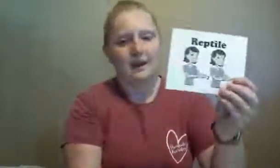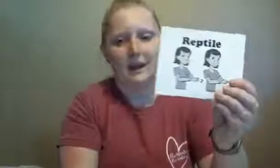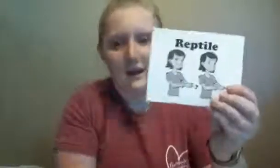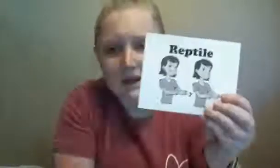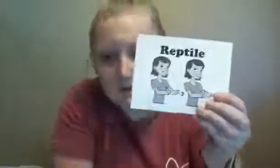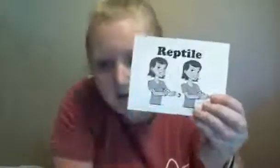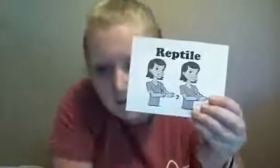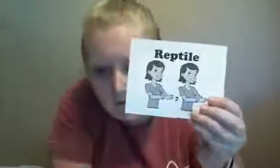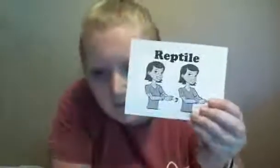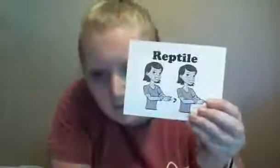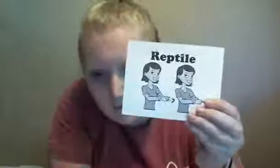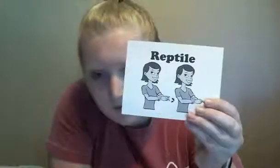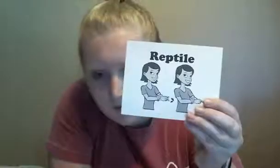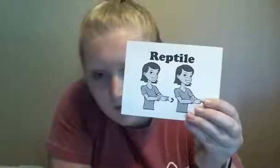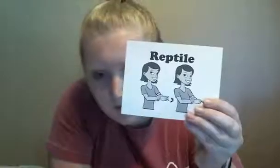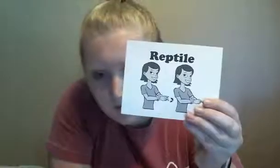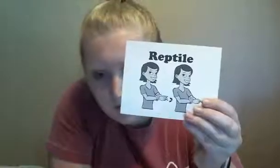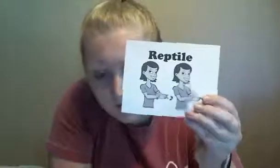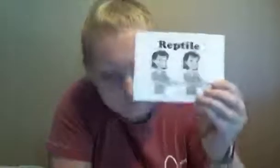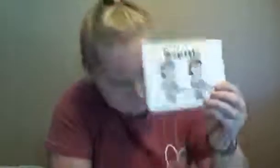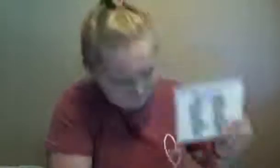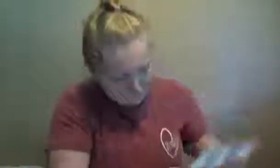And then we have reptile.